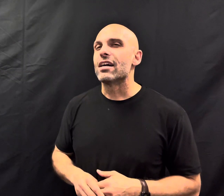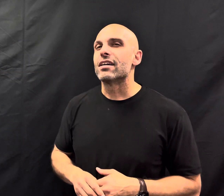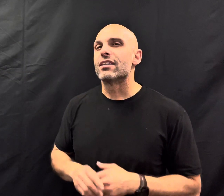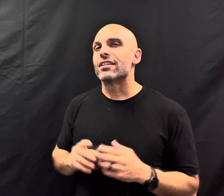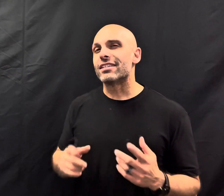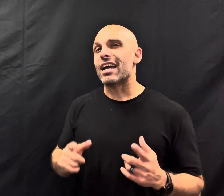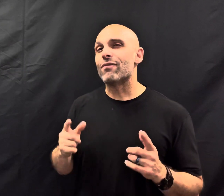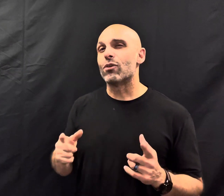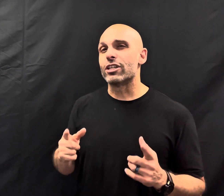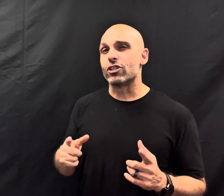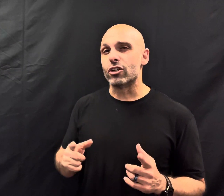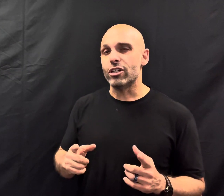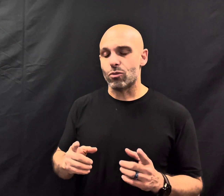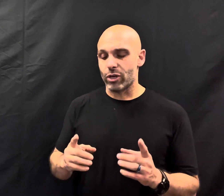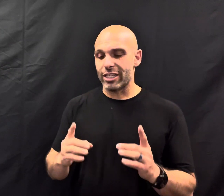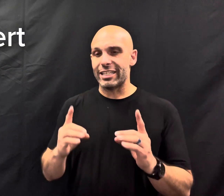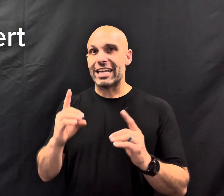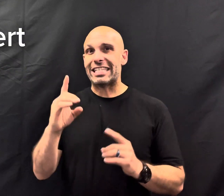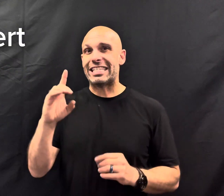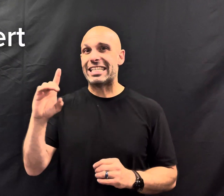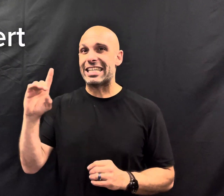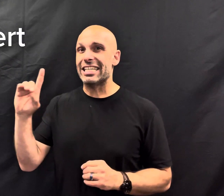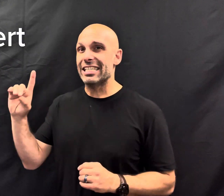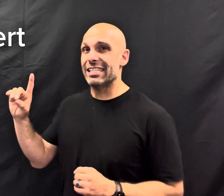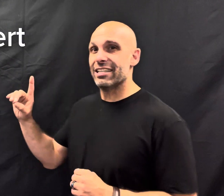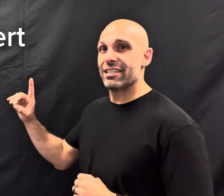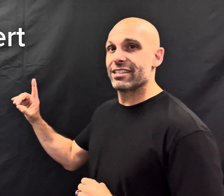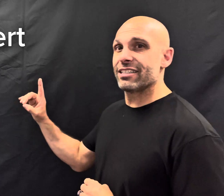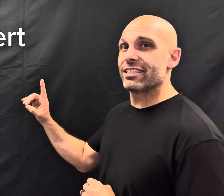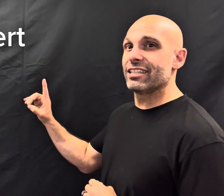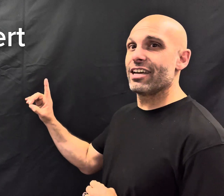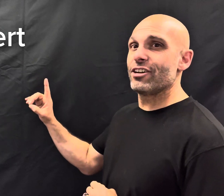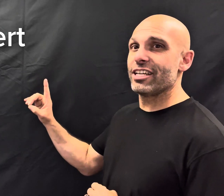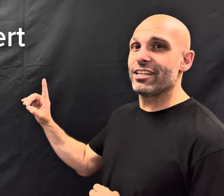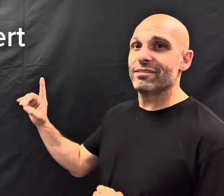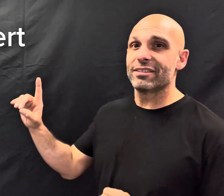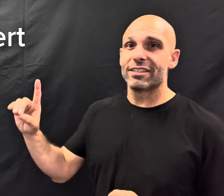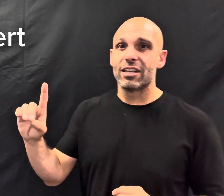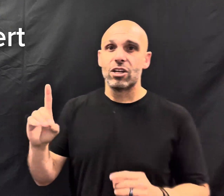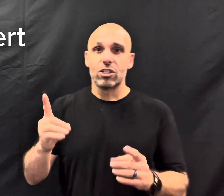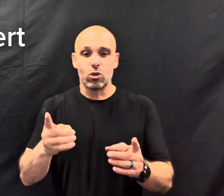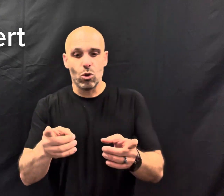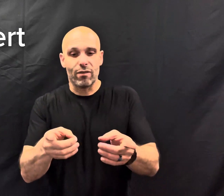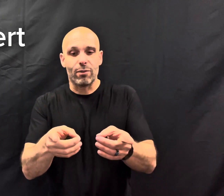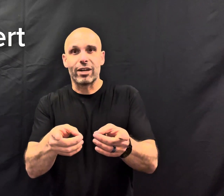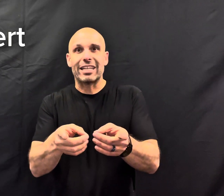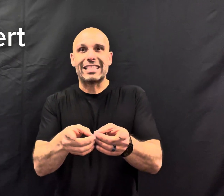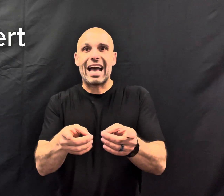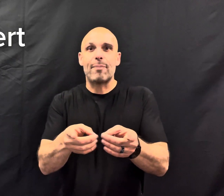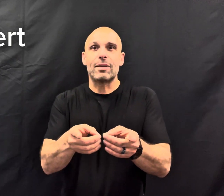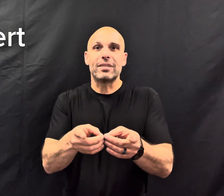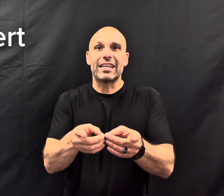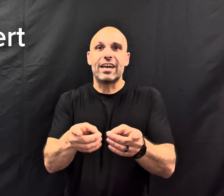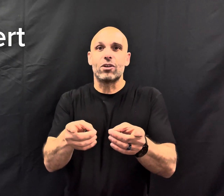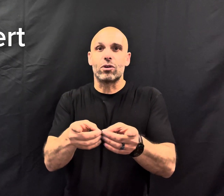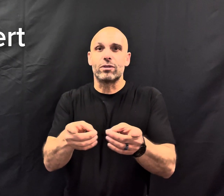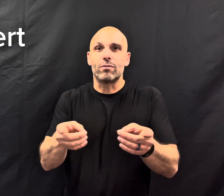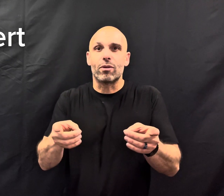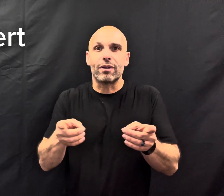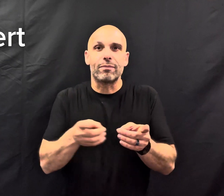The sign for dessert, we're gonna take D's, this is the letter D. Two of them, we're gonna tap them together or